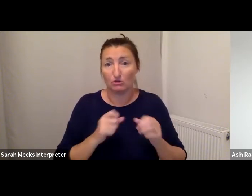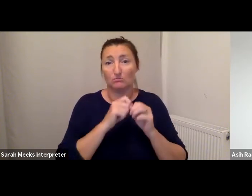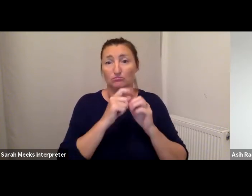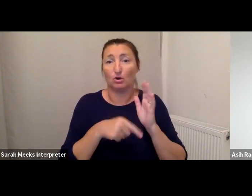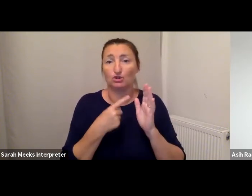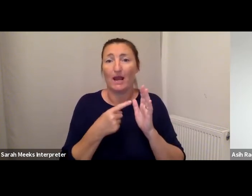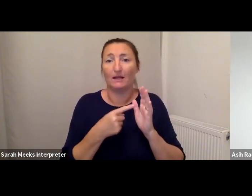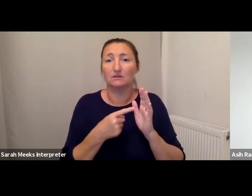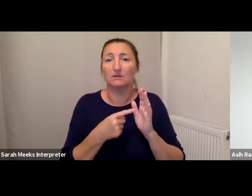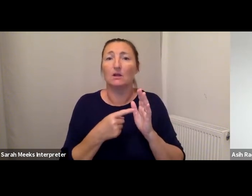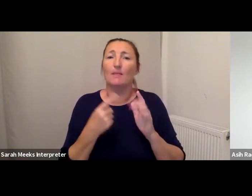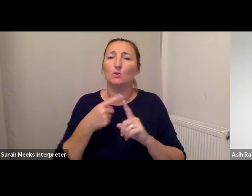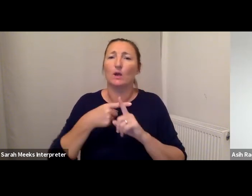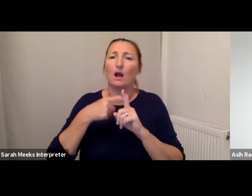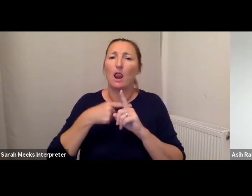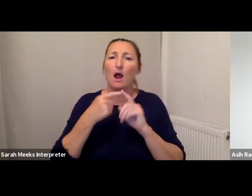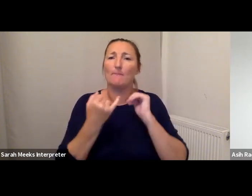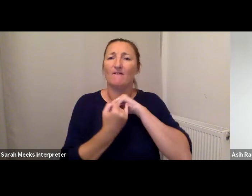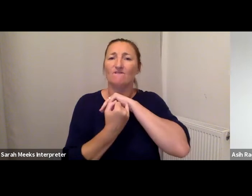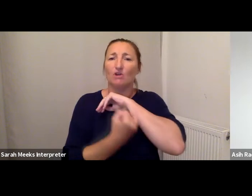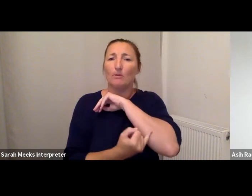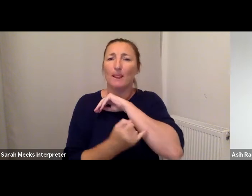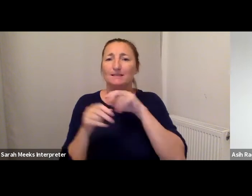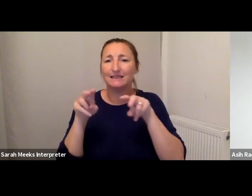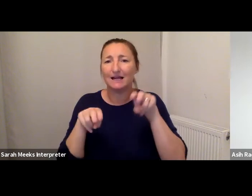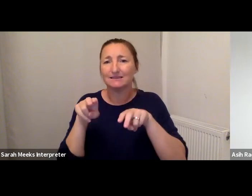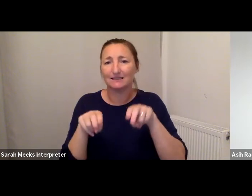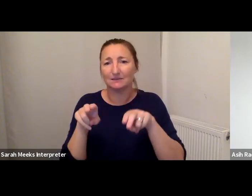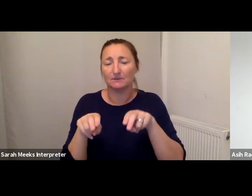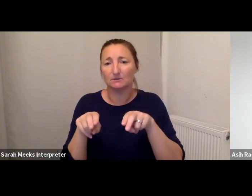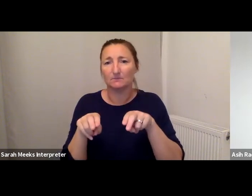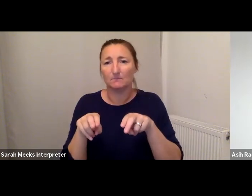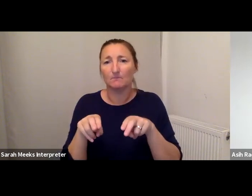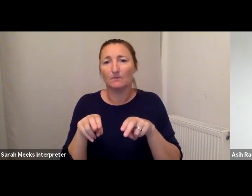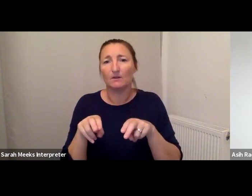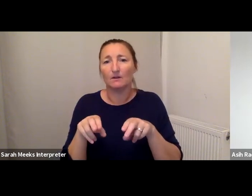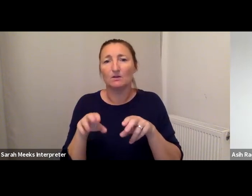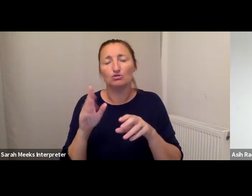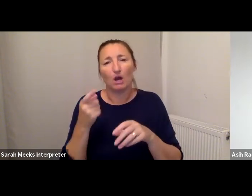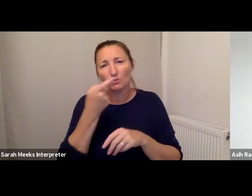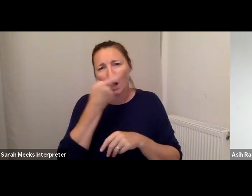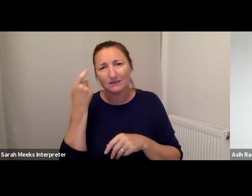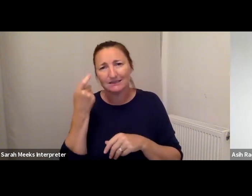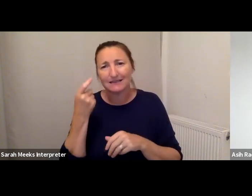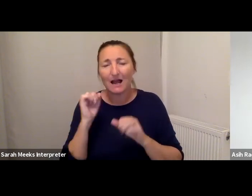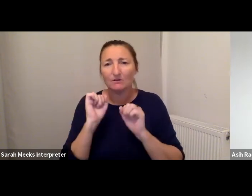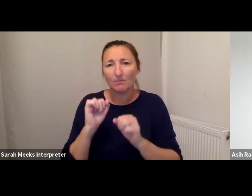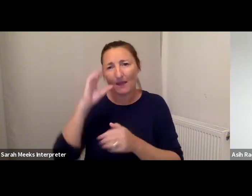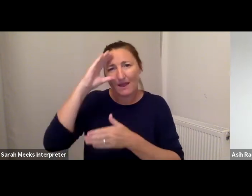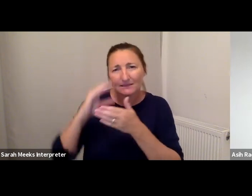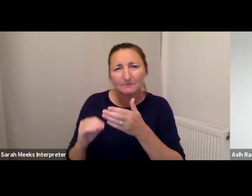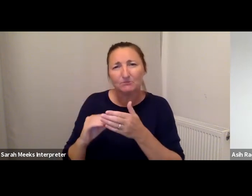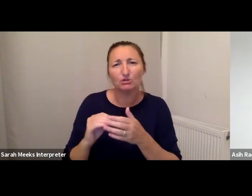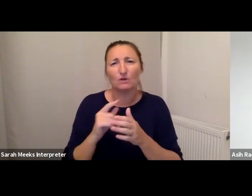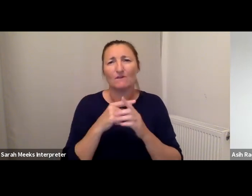climate vulnerability assessment in dense neighborhood in Jakarta to understand their daily experiences of climate